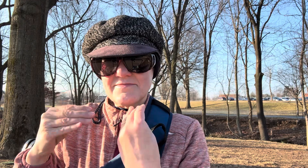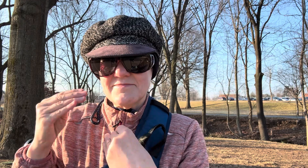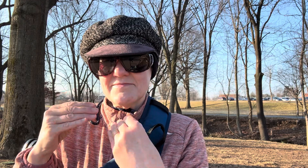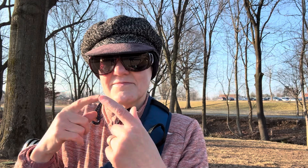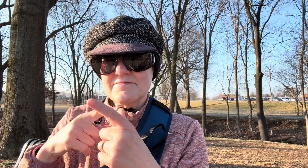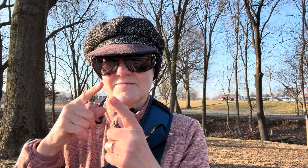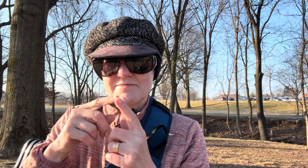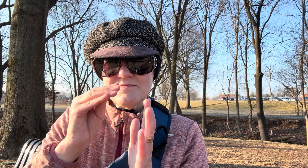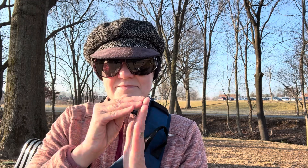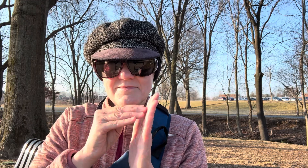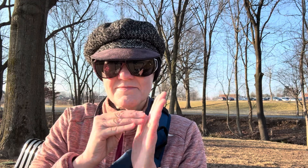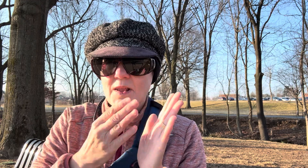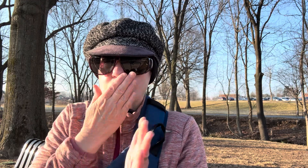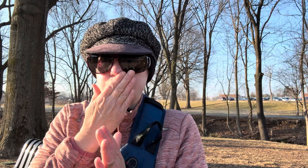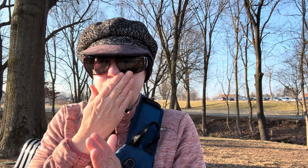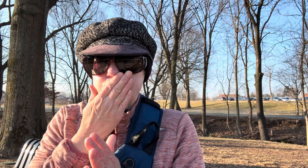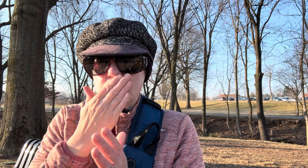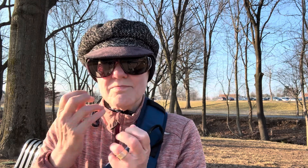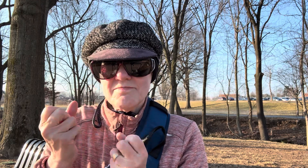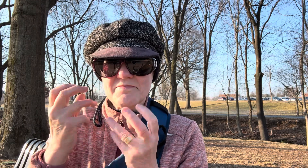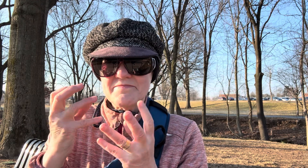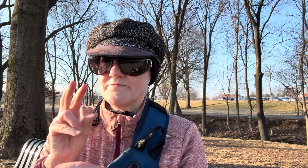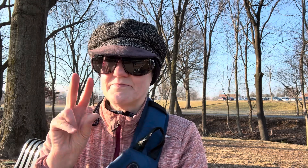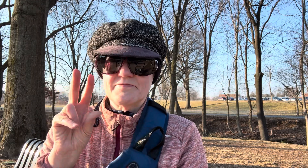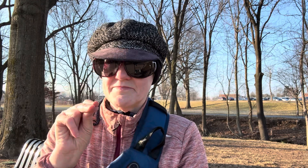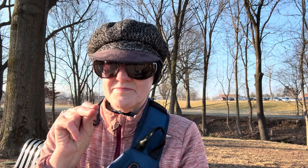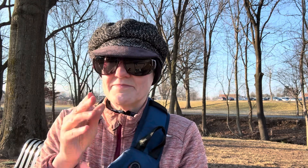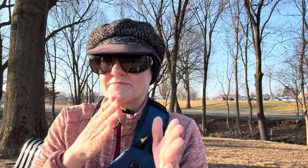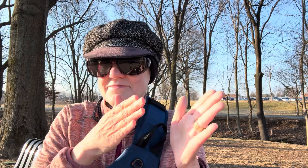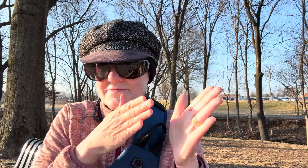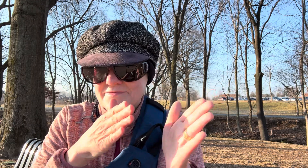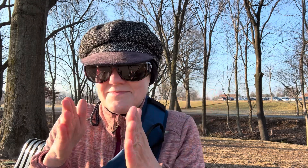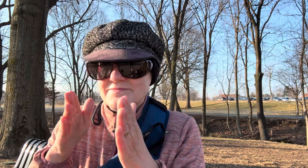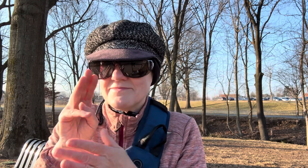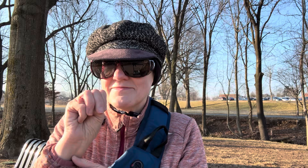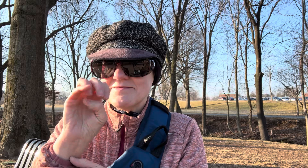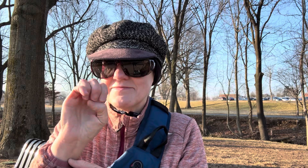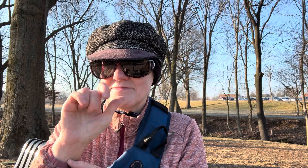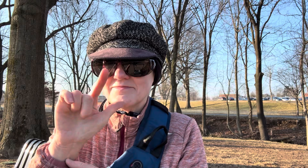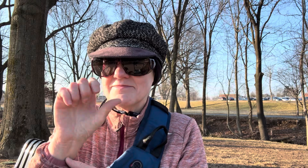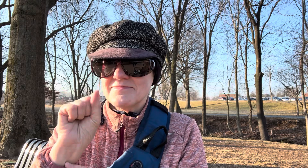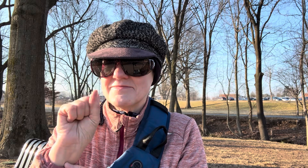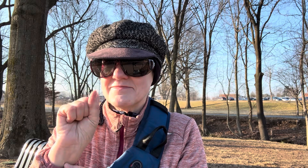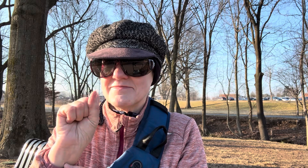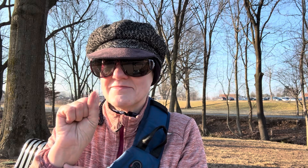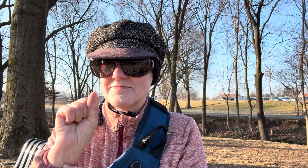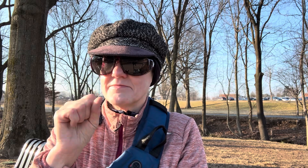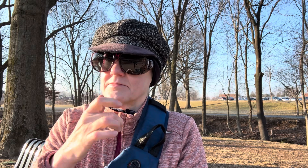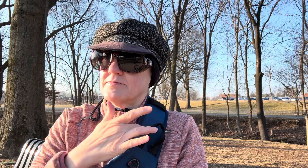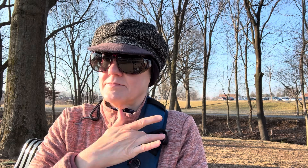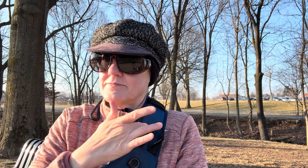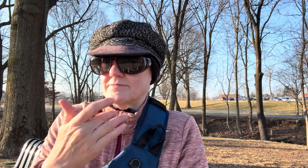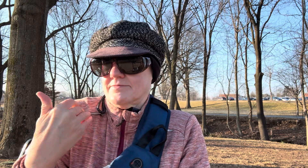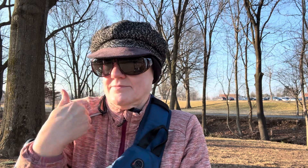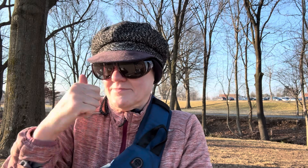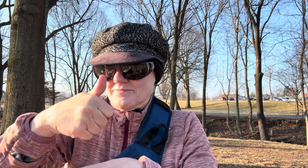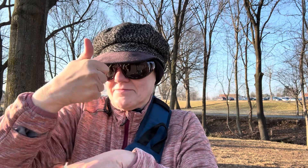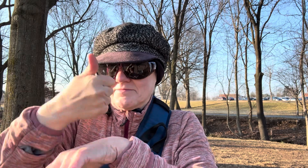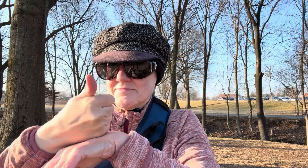Our approach is not, what do you feel like eating right now? And we enter the food and then it's like, oops, we went over. Nope. I plan